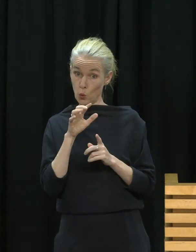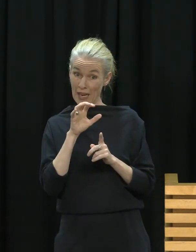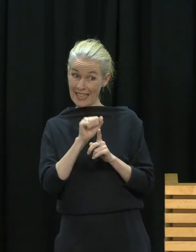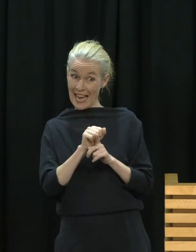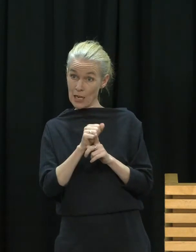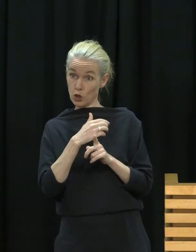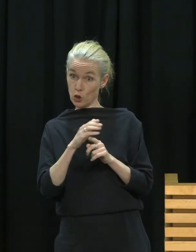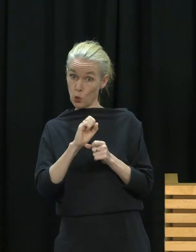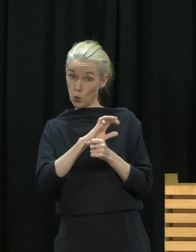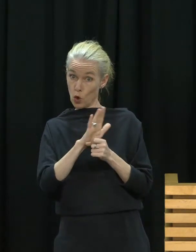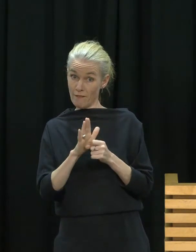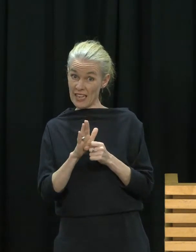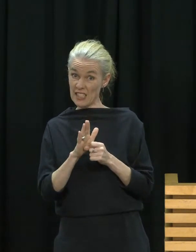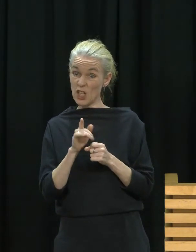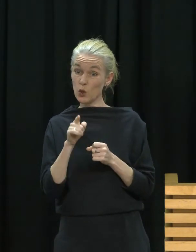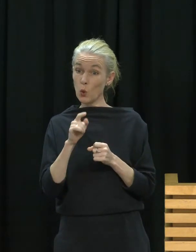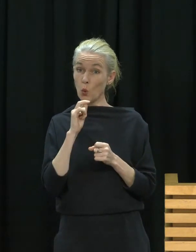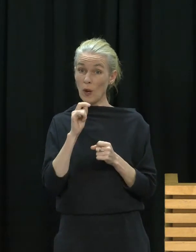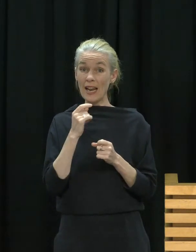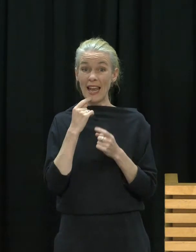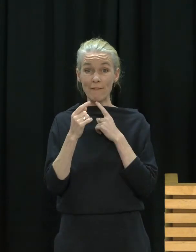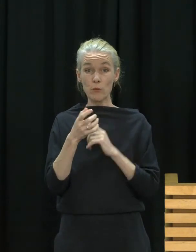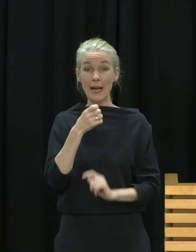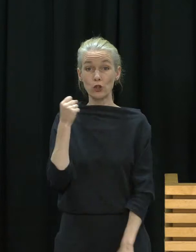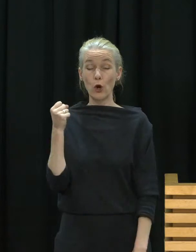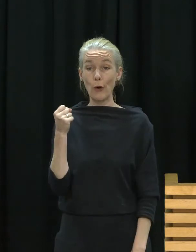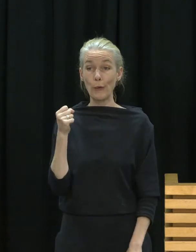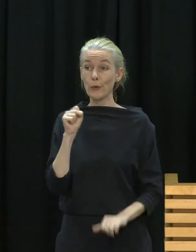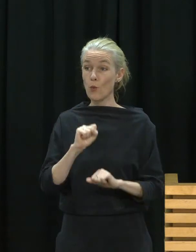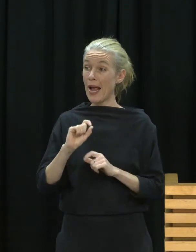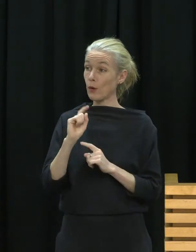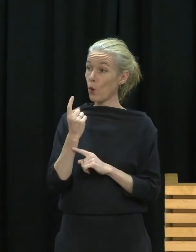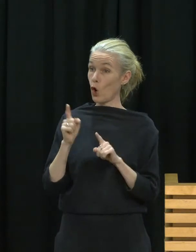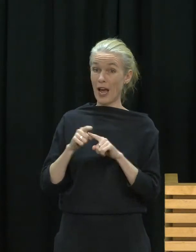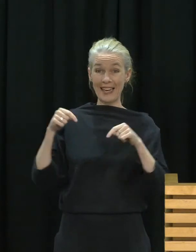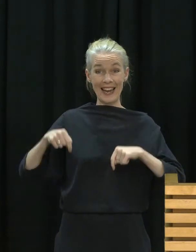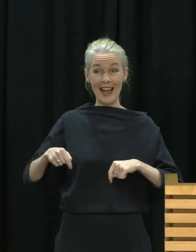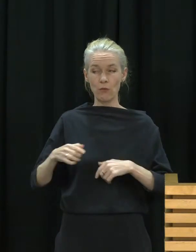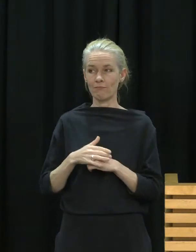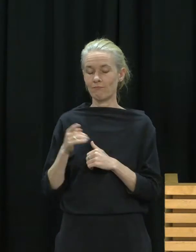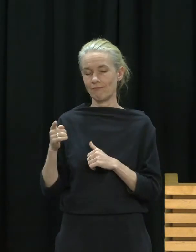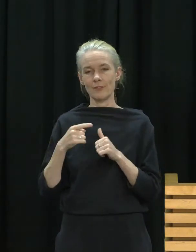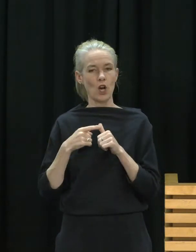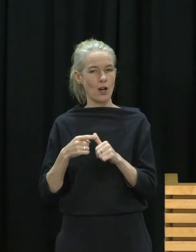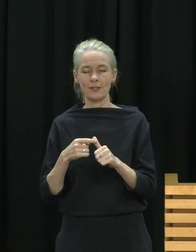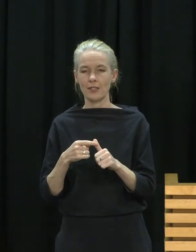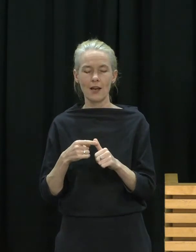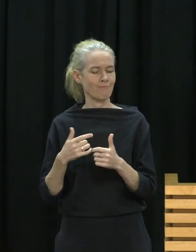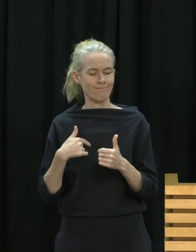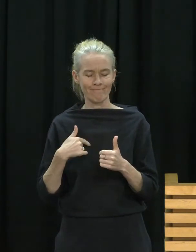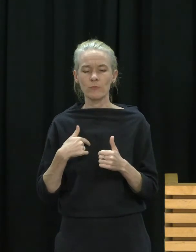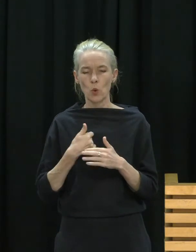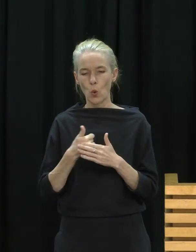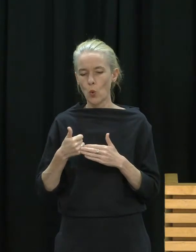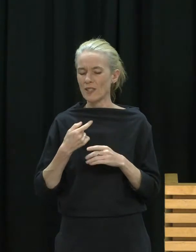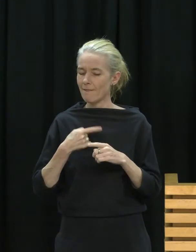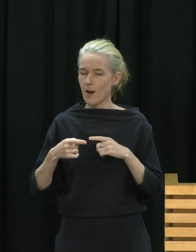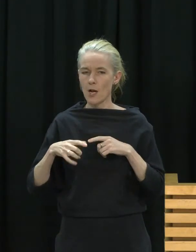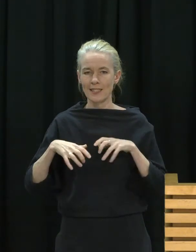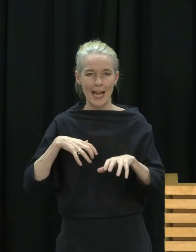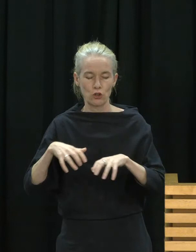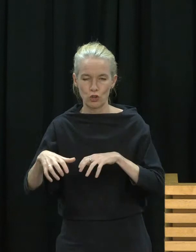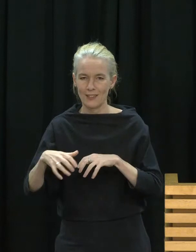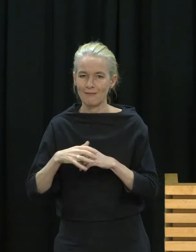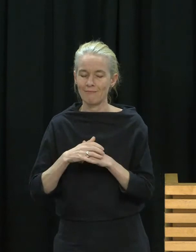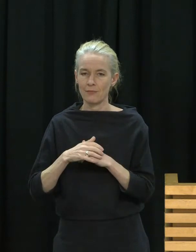as quickly as we can. And along with guidance, if that throws up further locations of interest, we release those as quickly as we